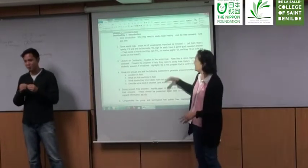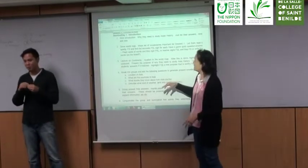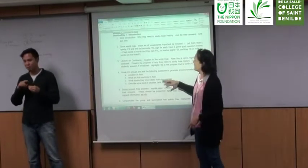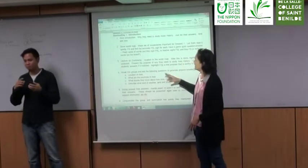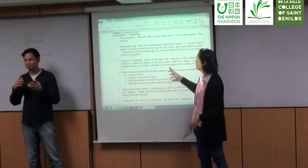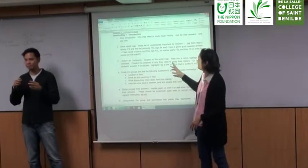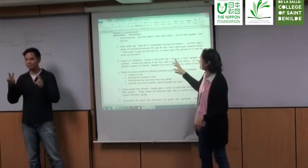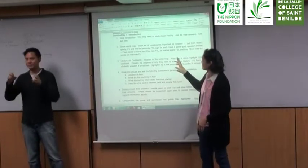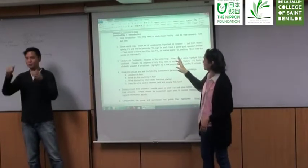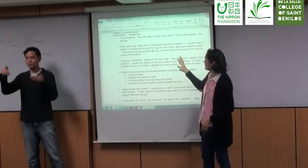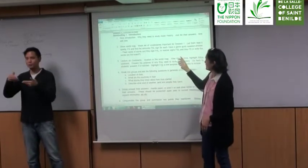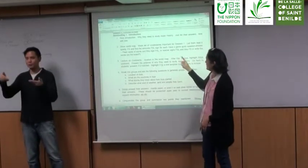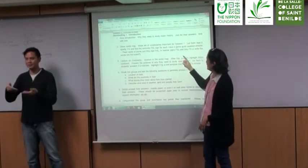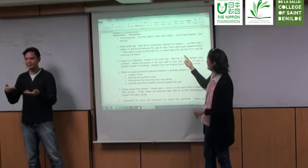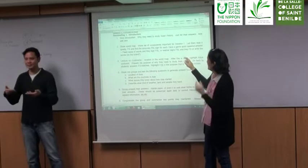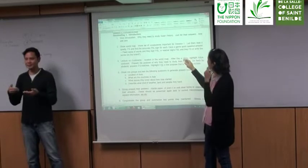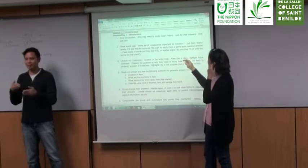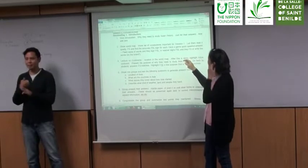Just to run down,